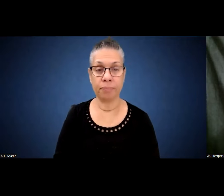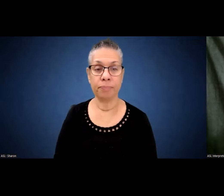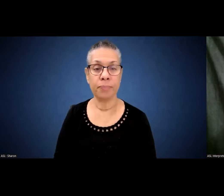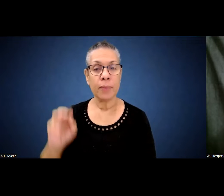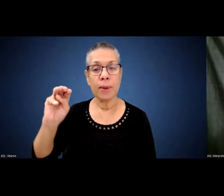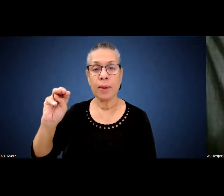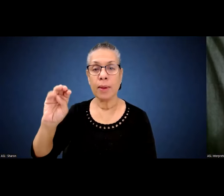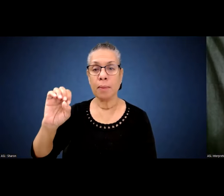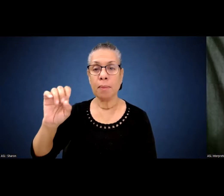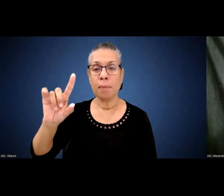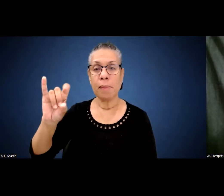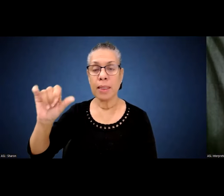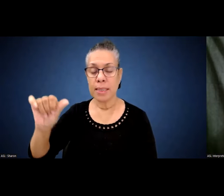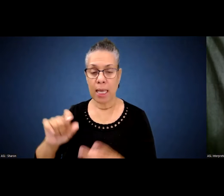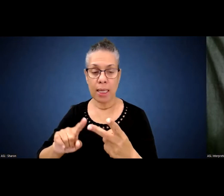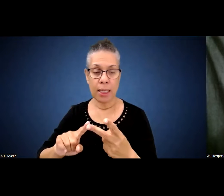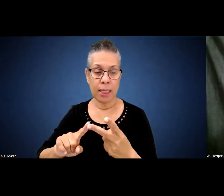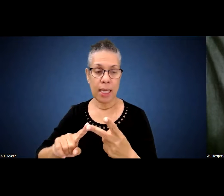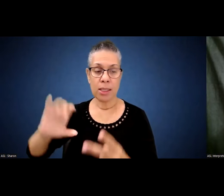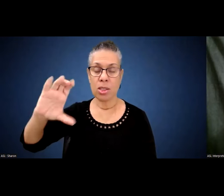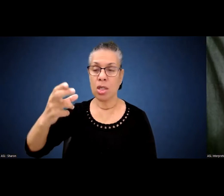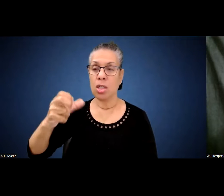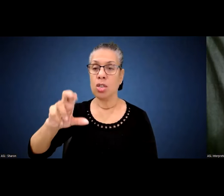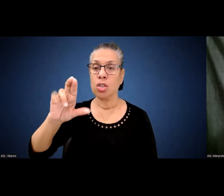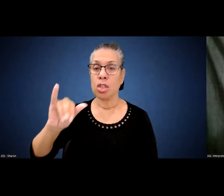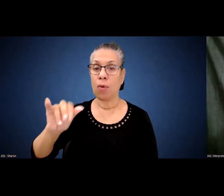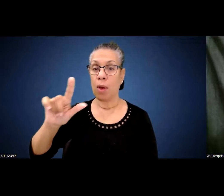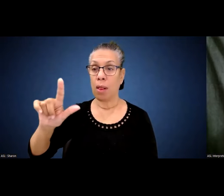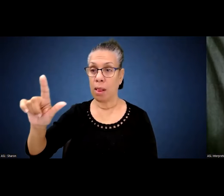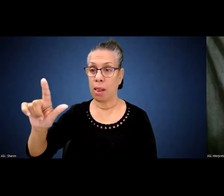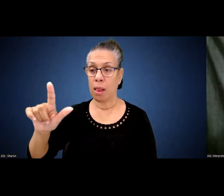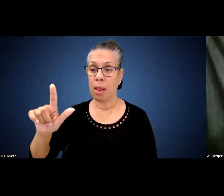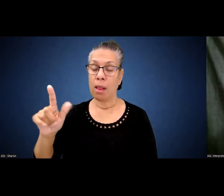Melissa and Cheryl, we can put together